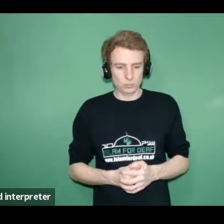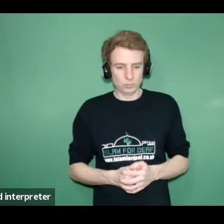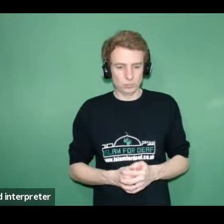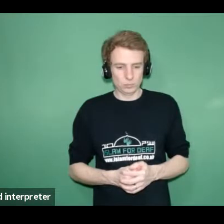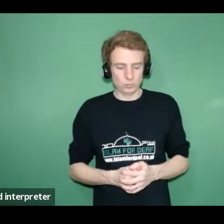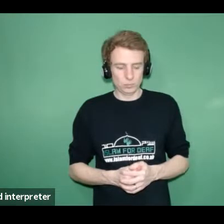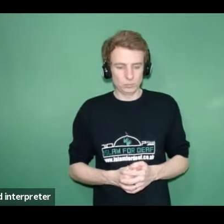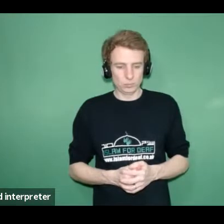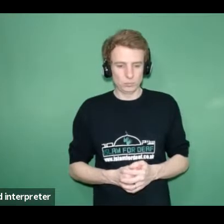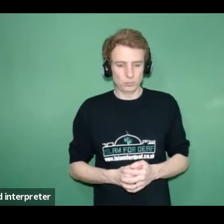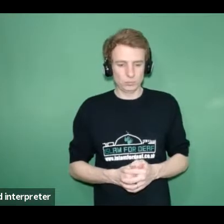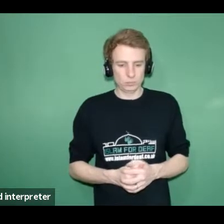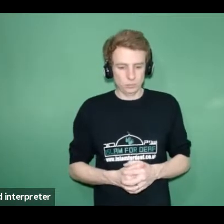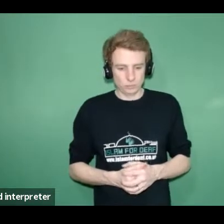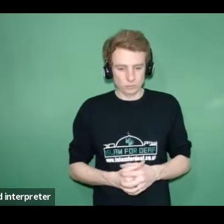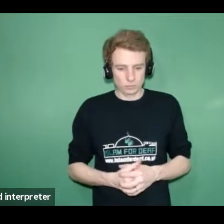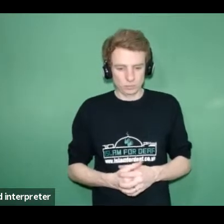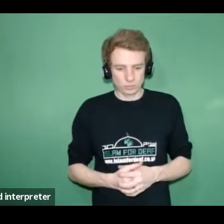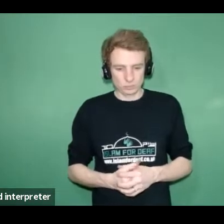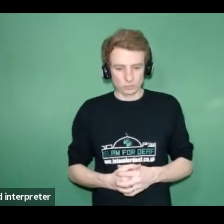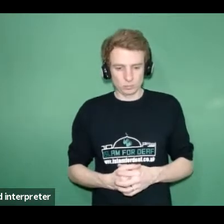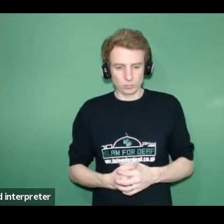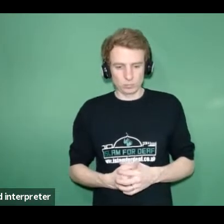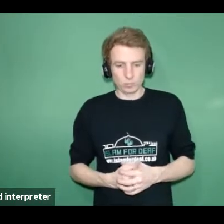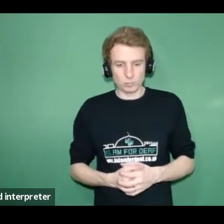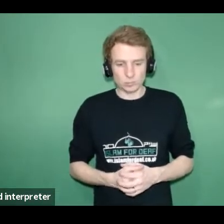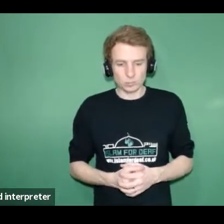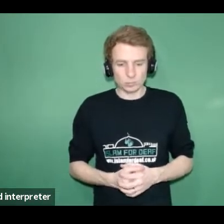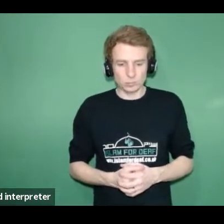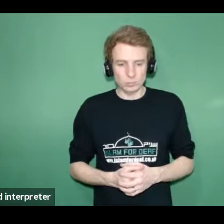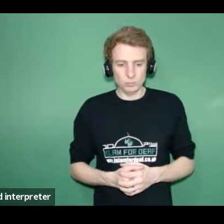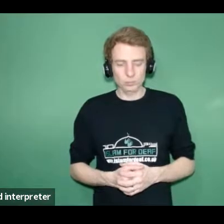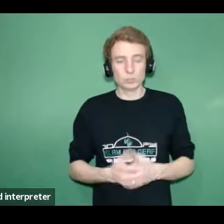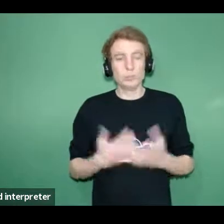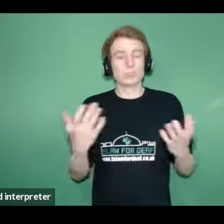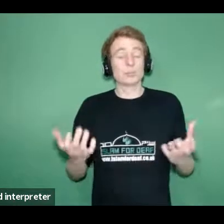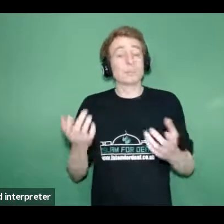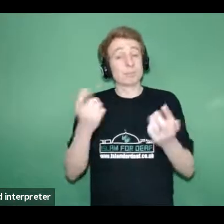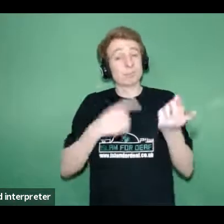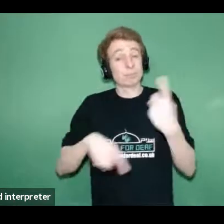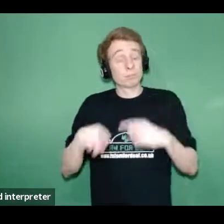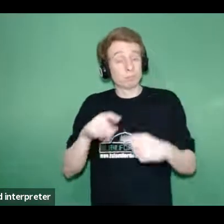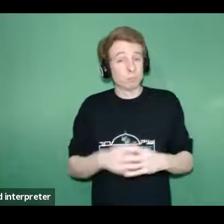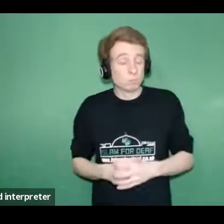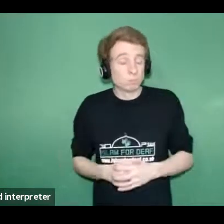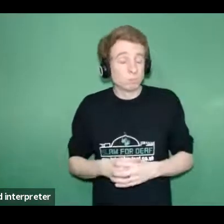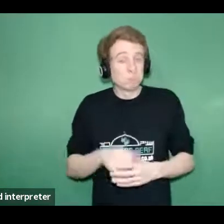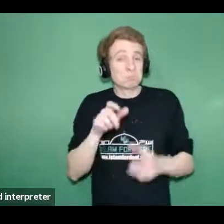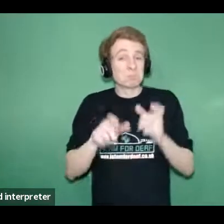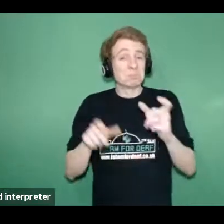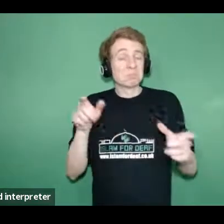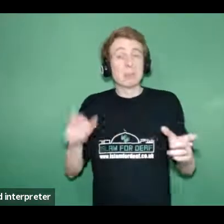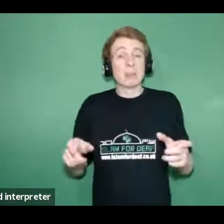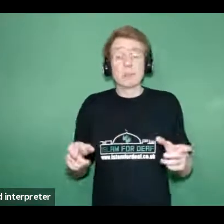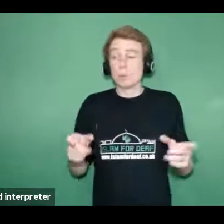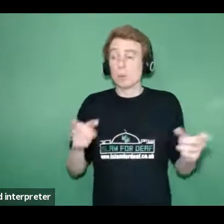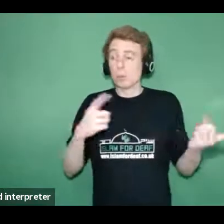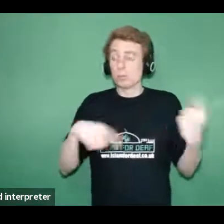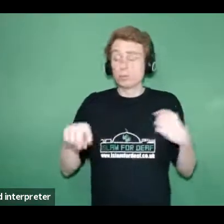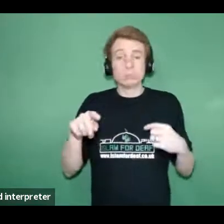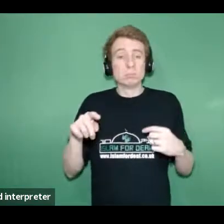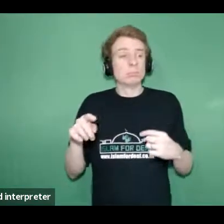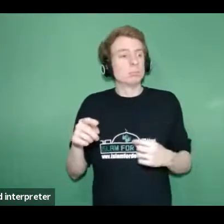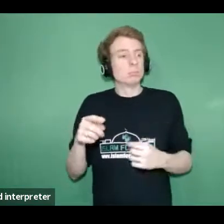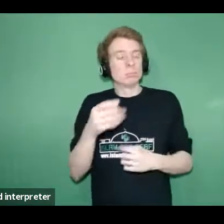So when the individual, when they fast and they are not looking or just solely focusing on